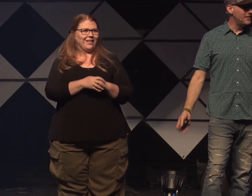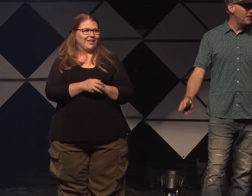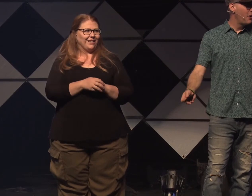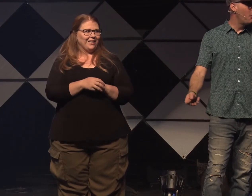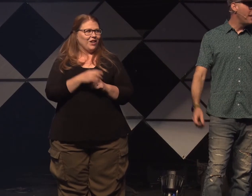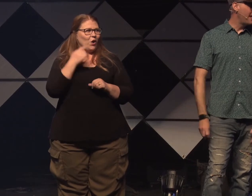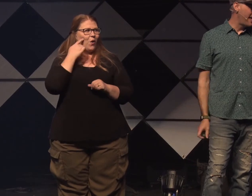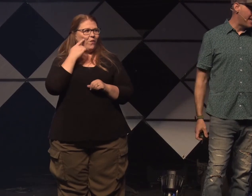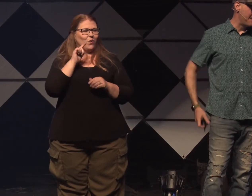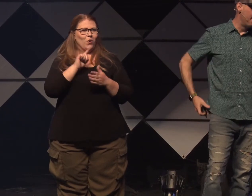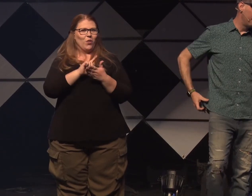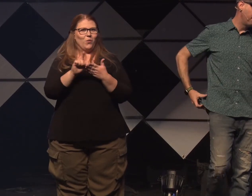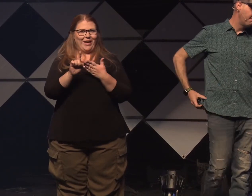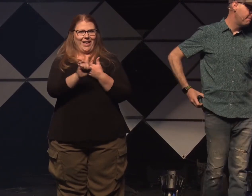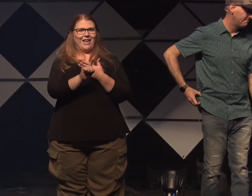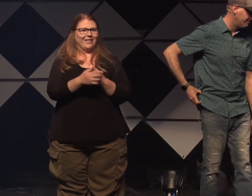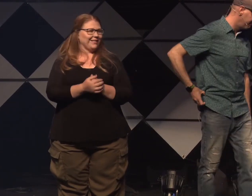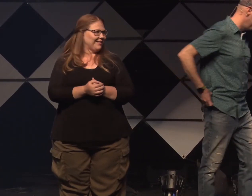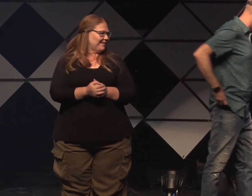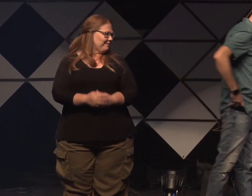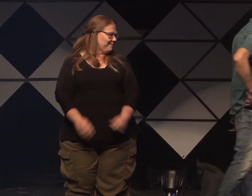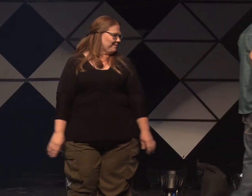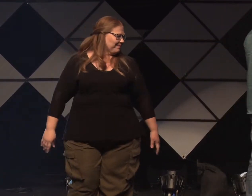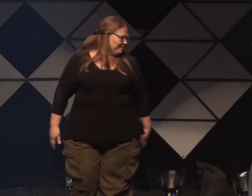for this week ahead.